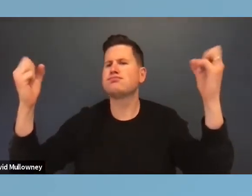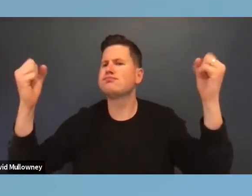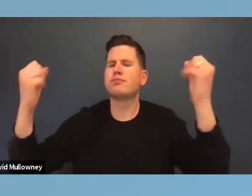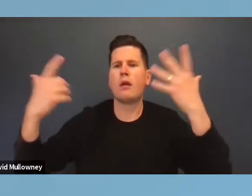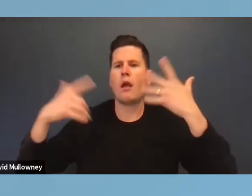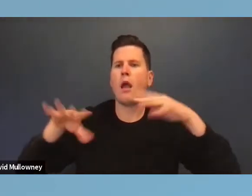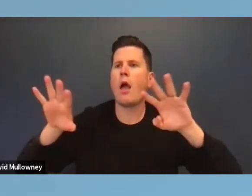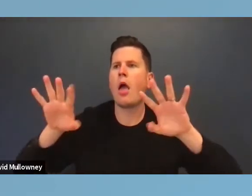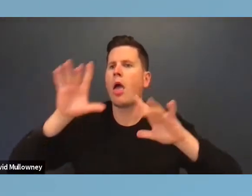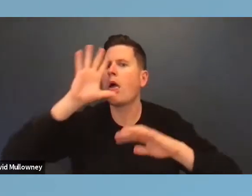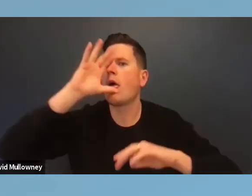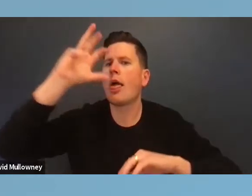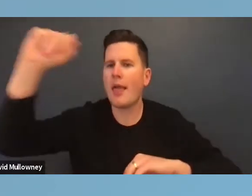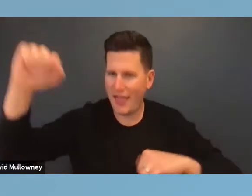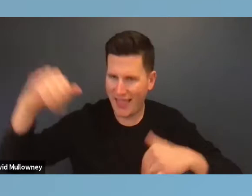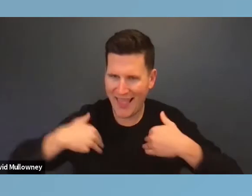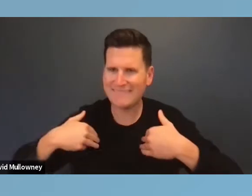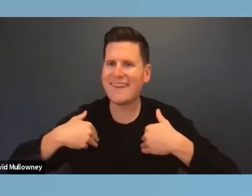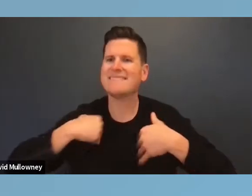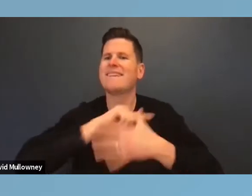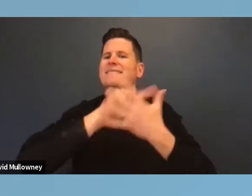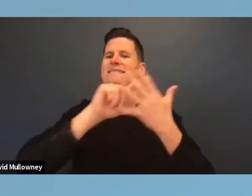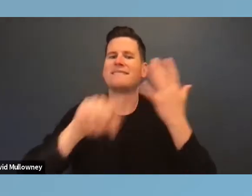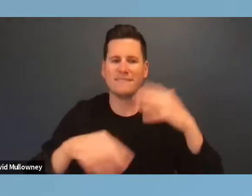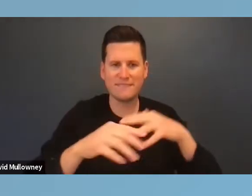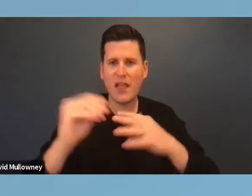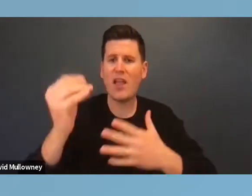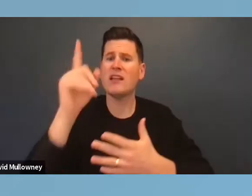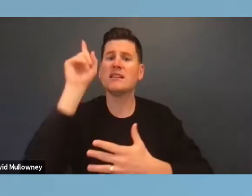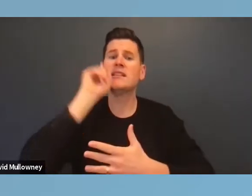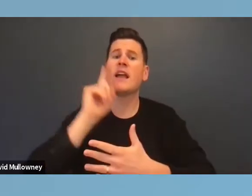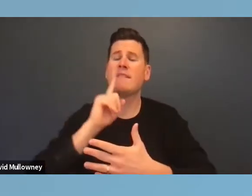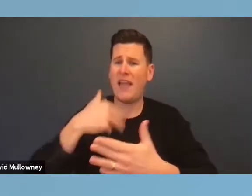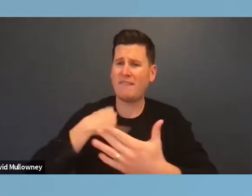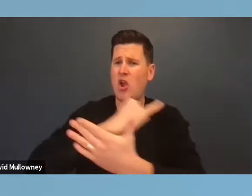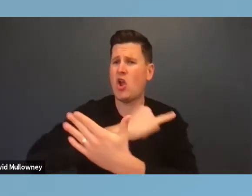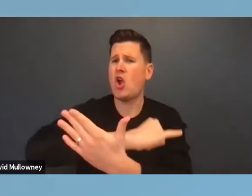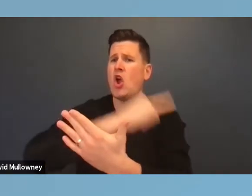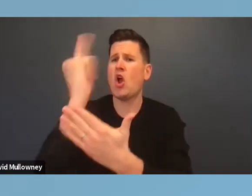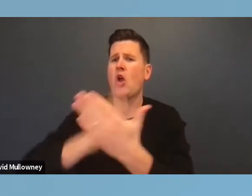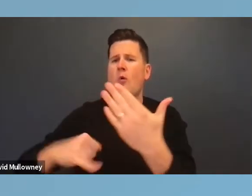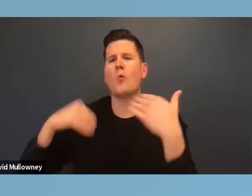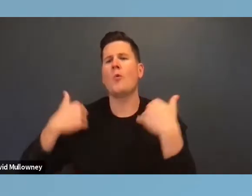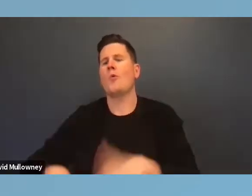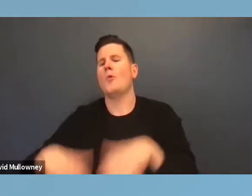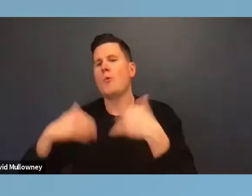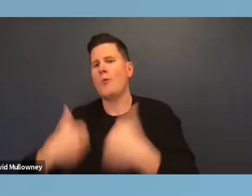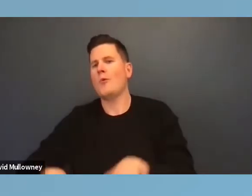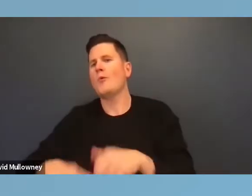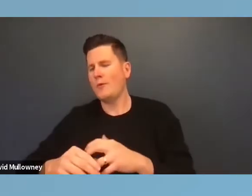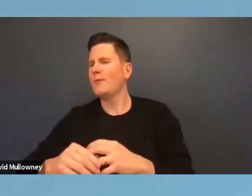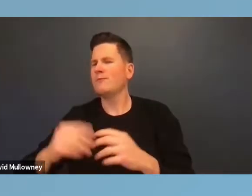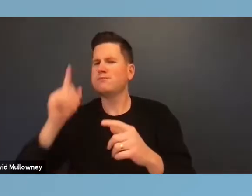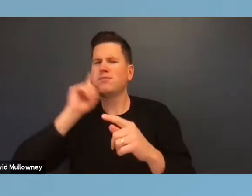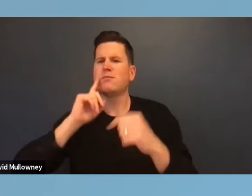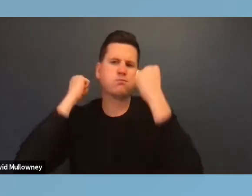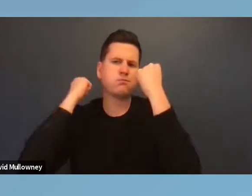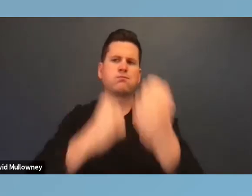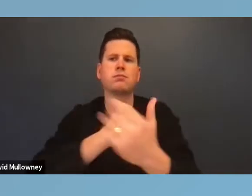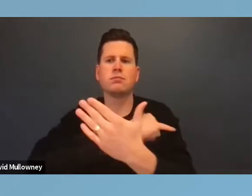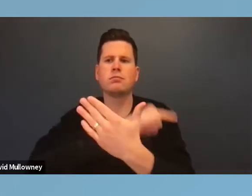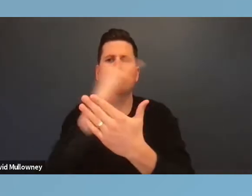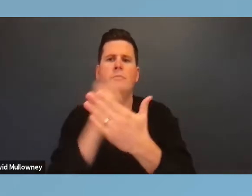stories. It's really, really fascinating. Deaf also have artists,